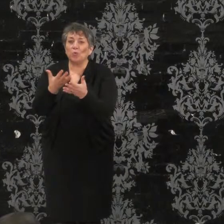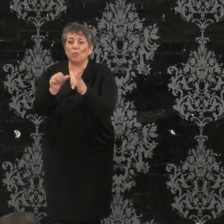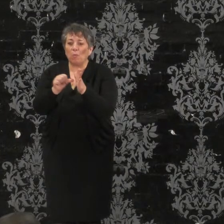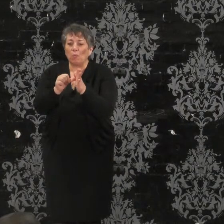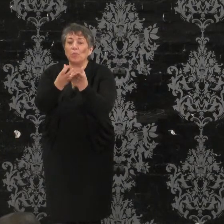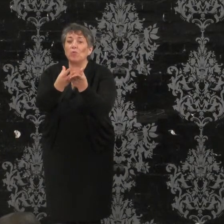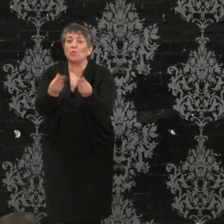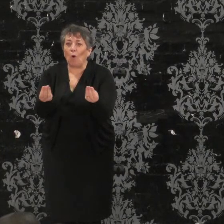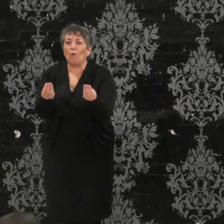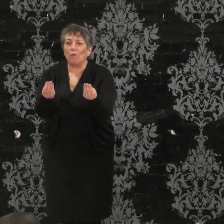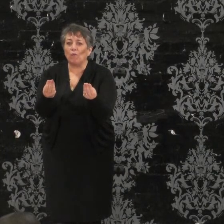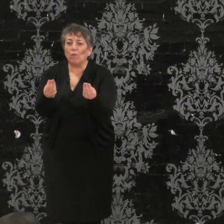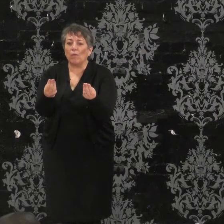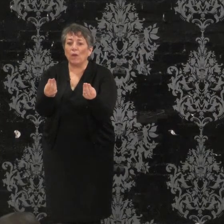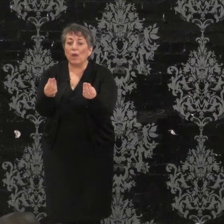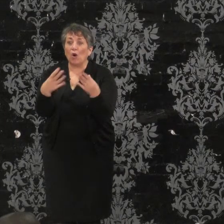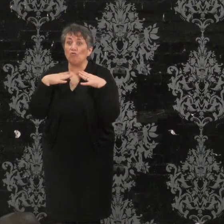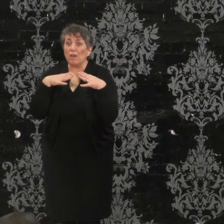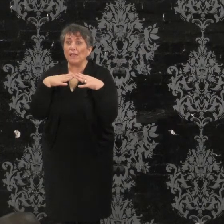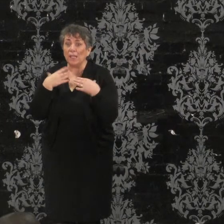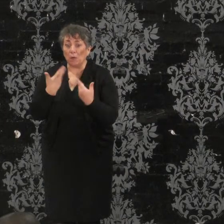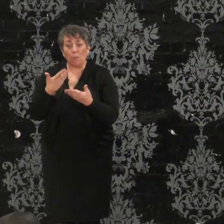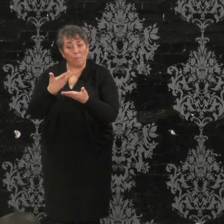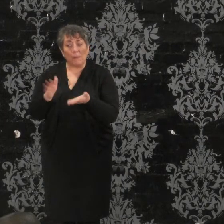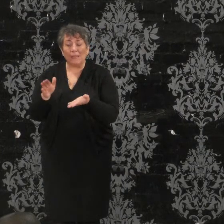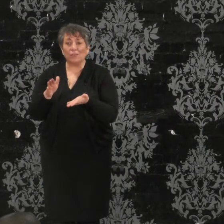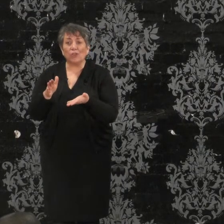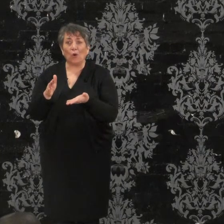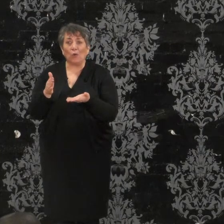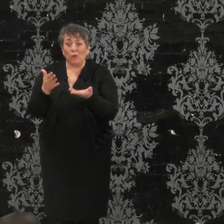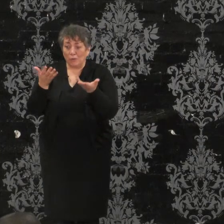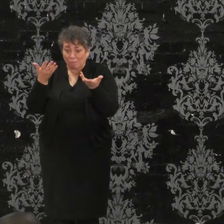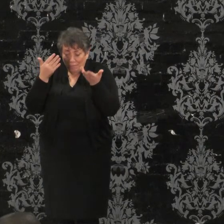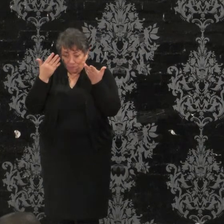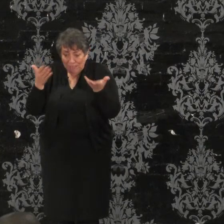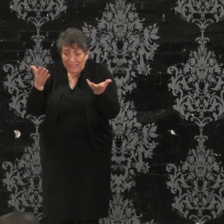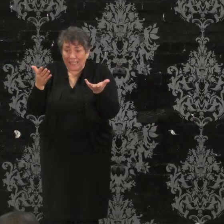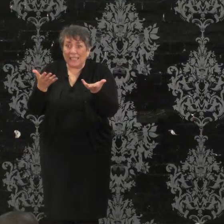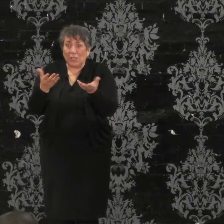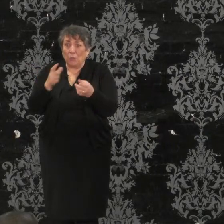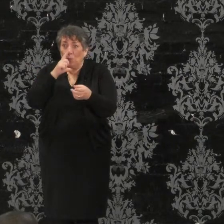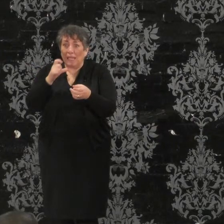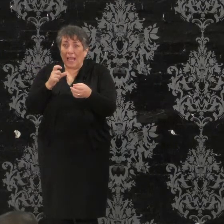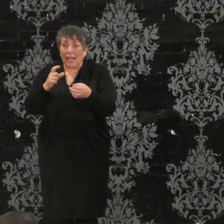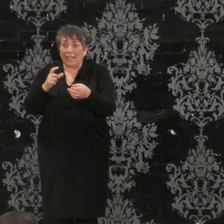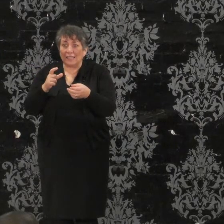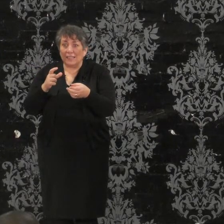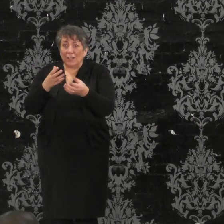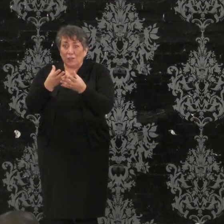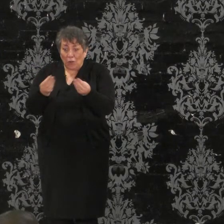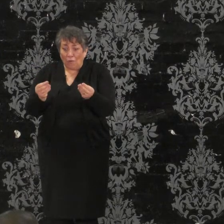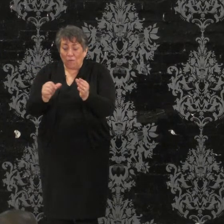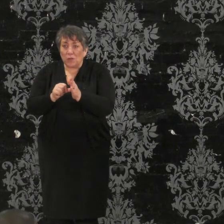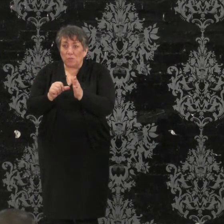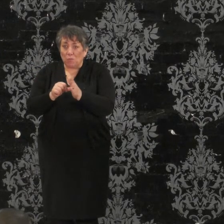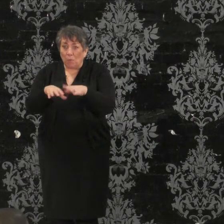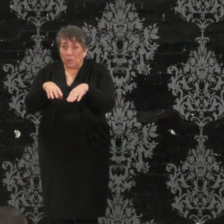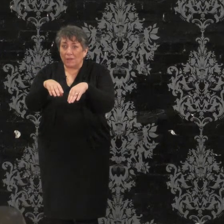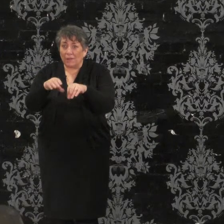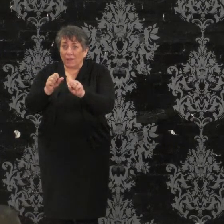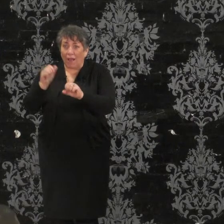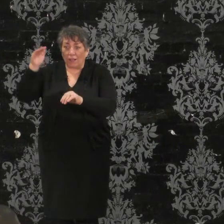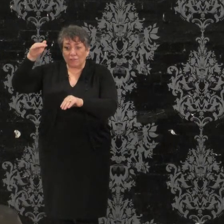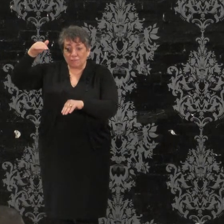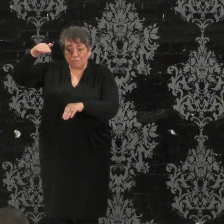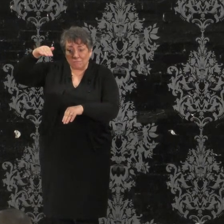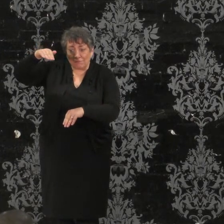shown that we can, even in the face of extremely challenging conditions, start to turn the